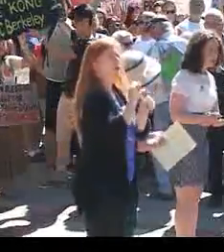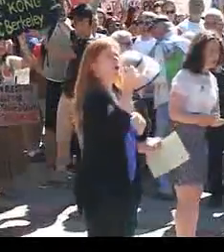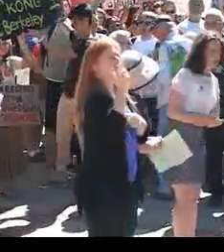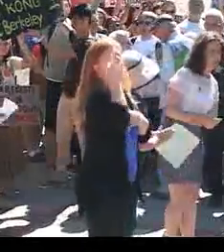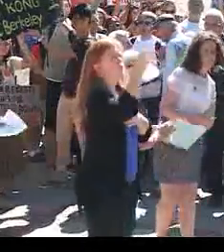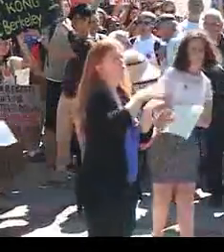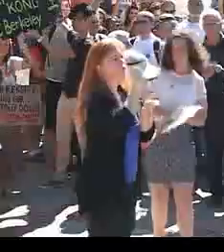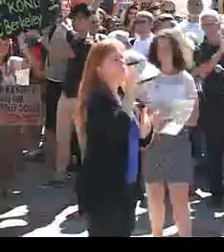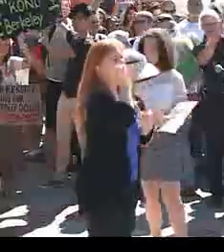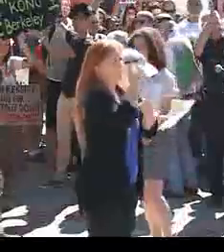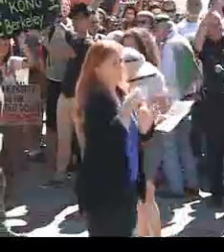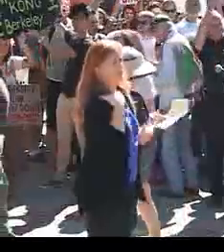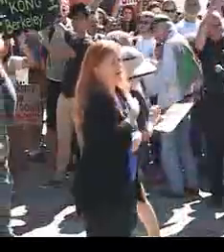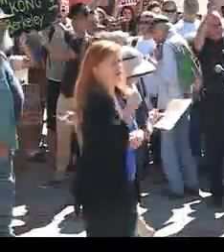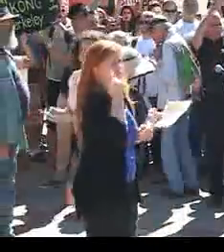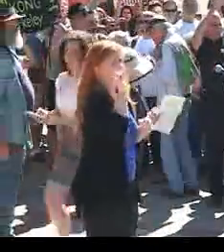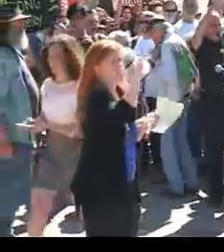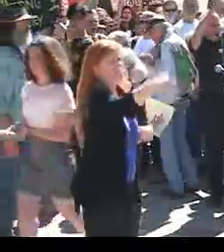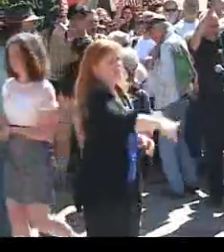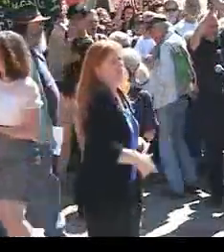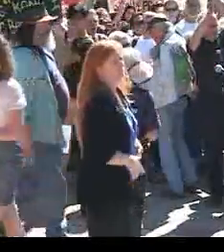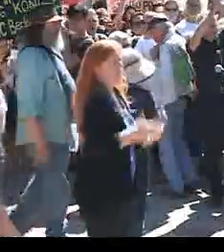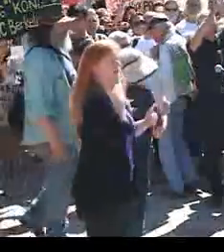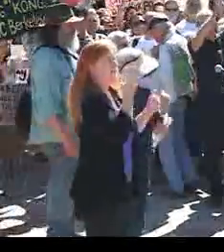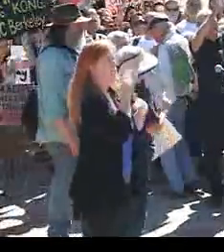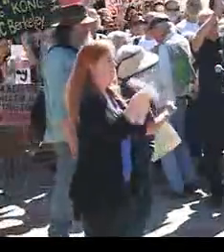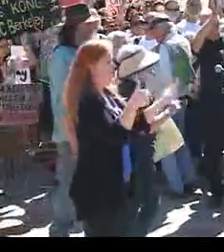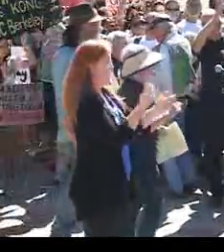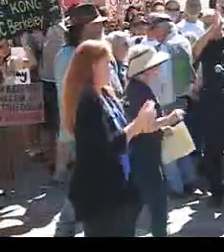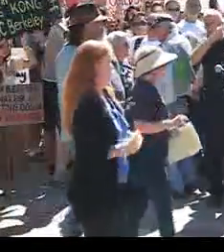Thank you all. Thank you.